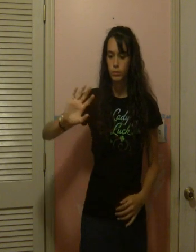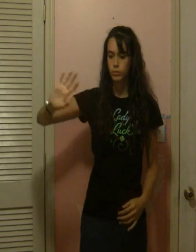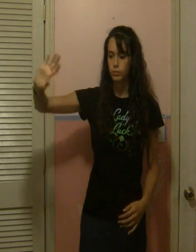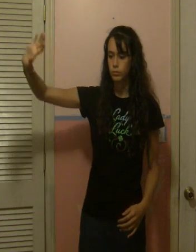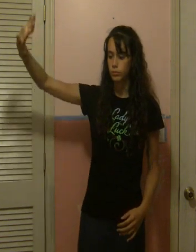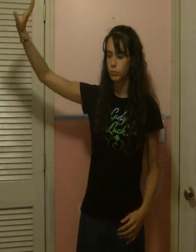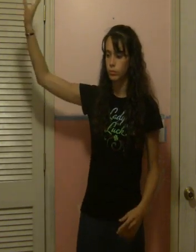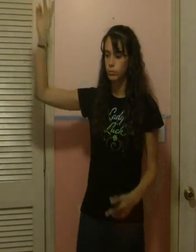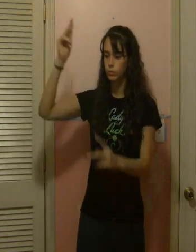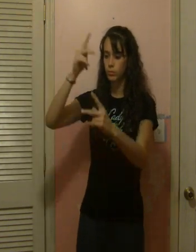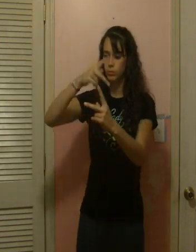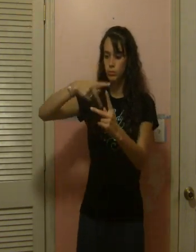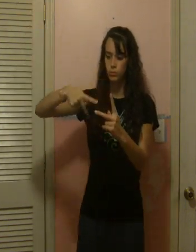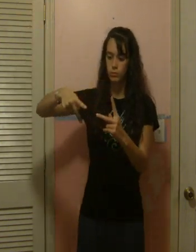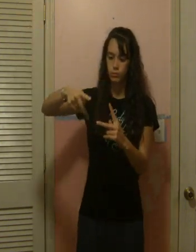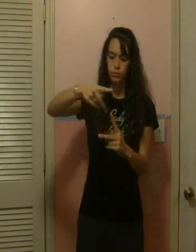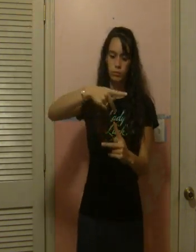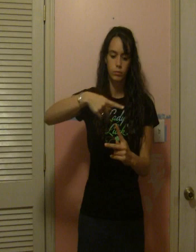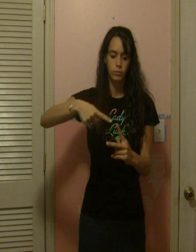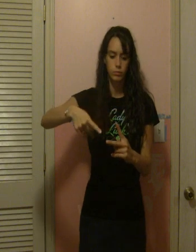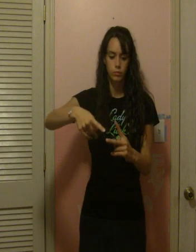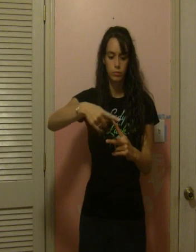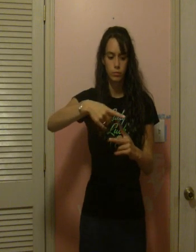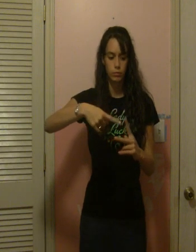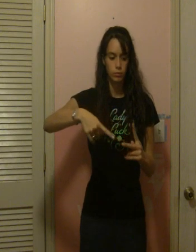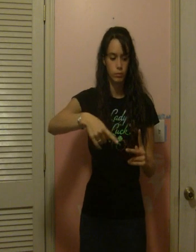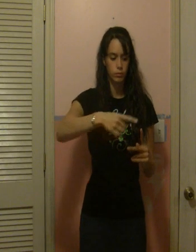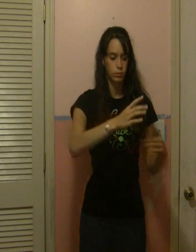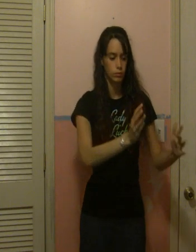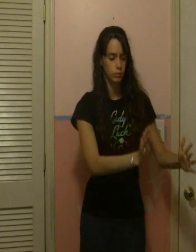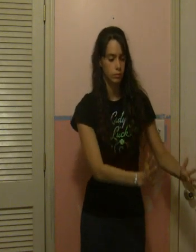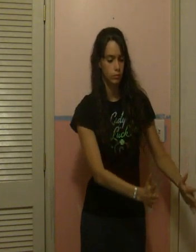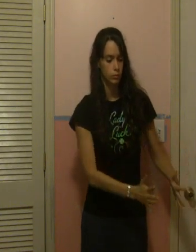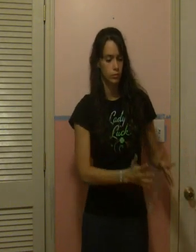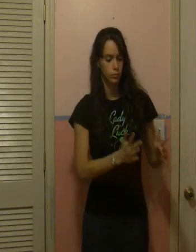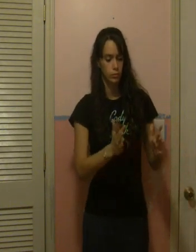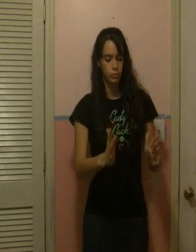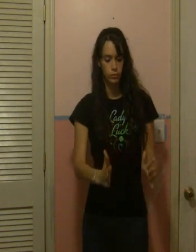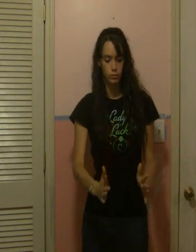perfect land